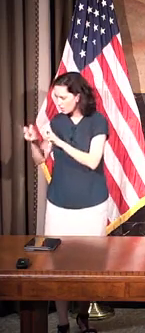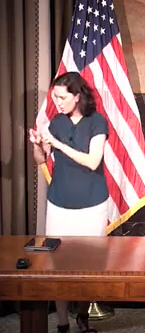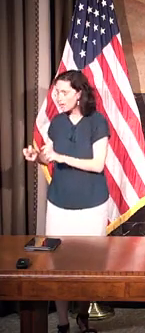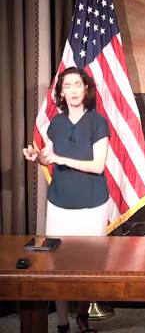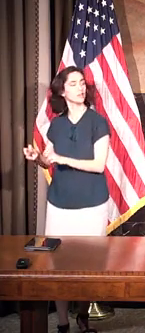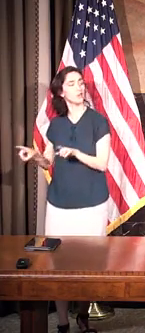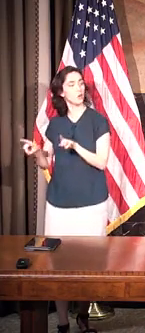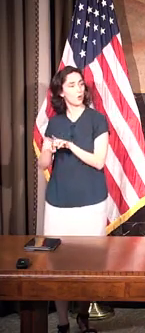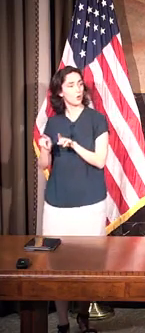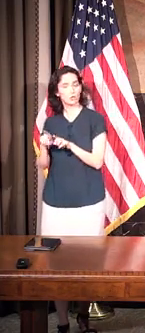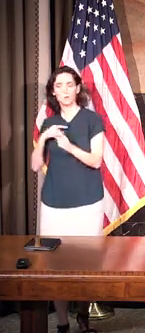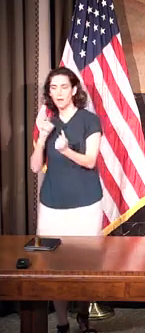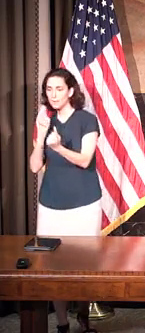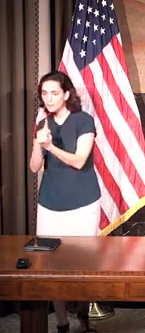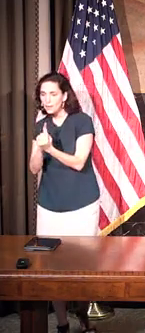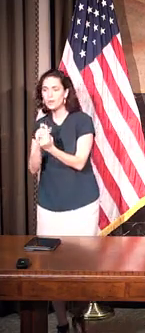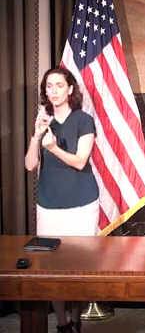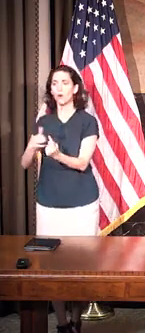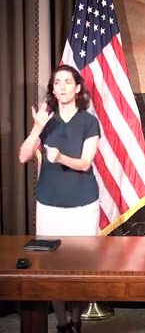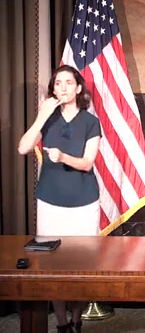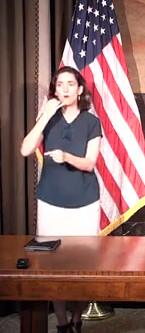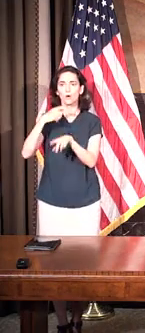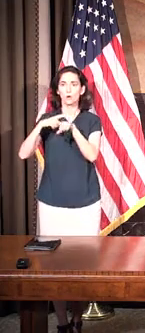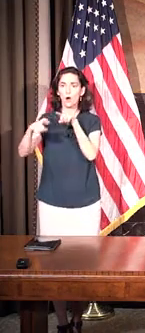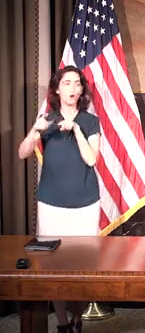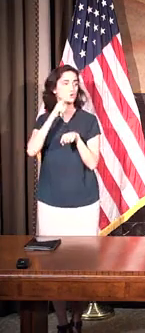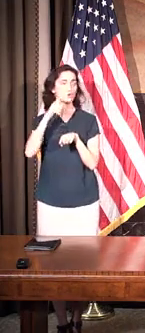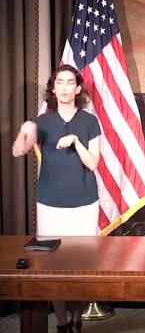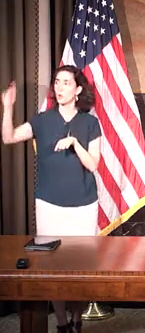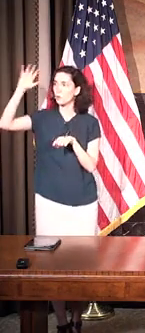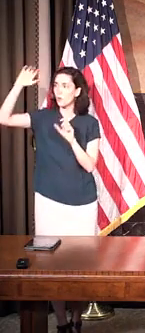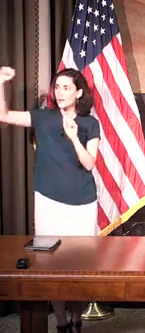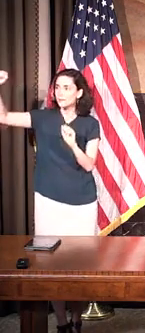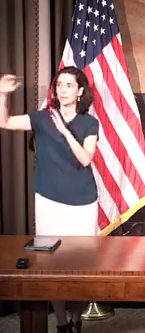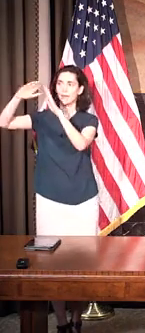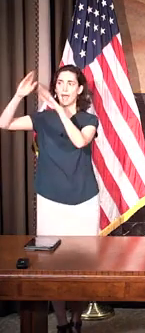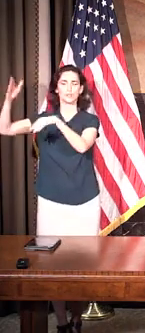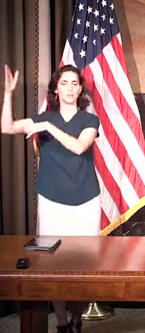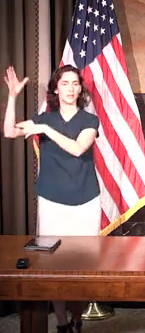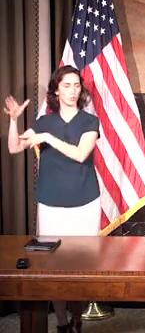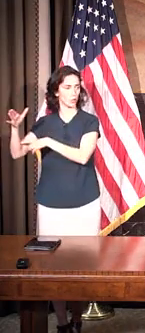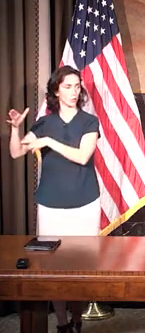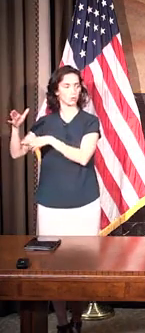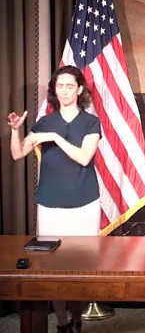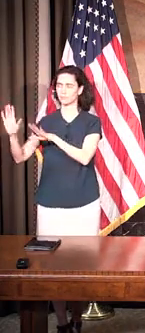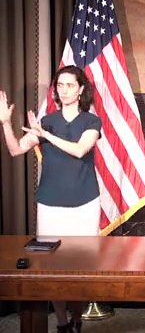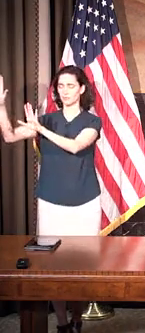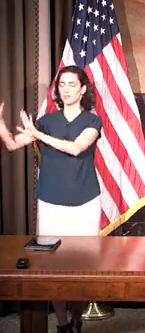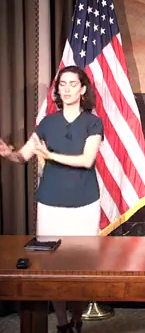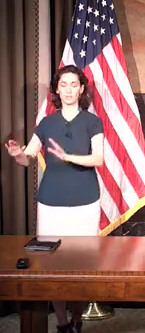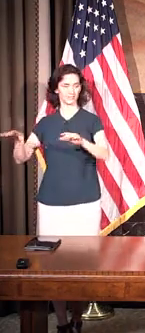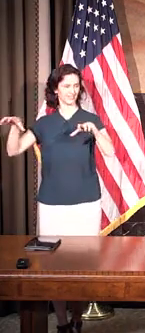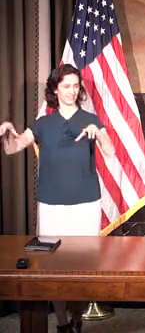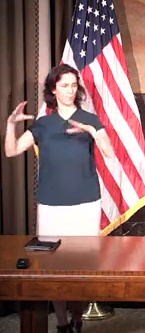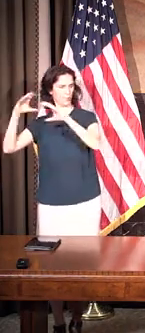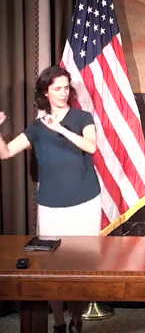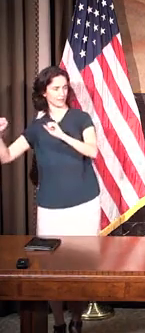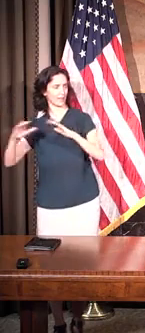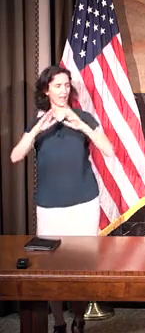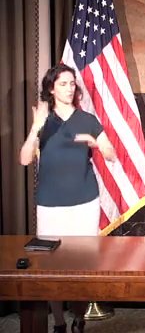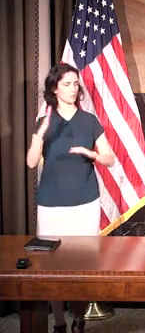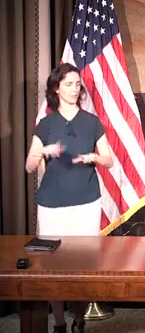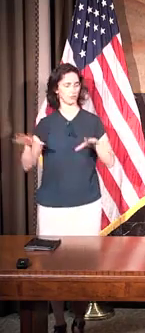met with, or at least spoken by phone with, the President and the Speaker about what that data looked like, applied it to the guidelines, and